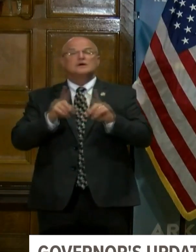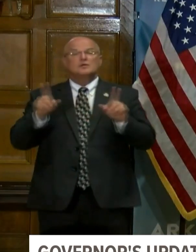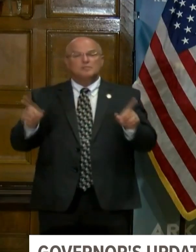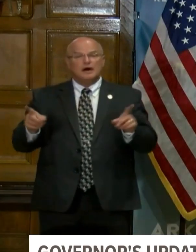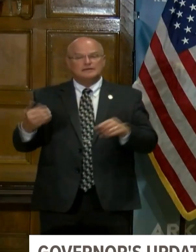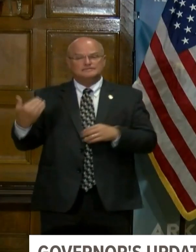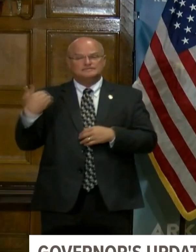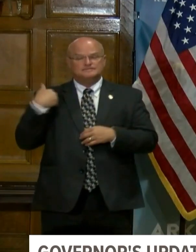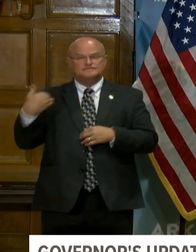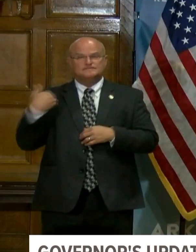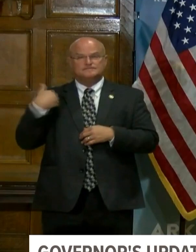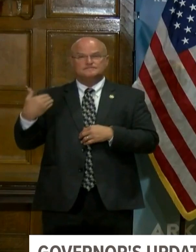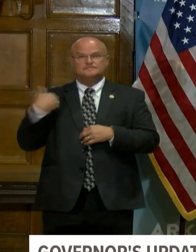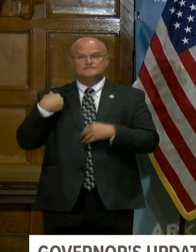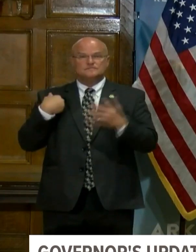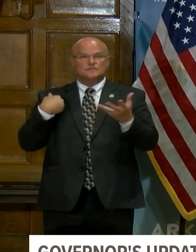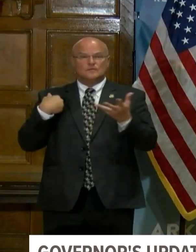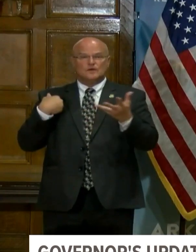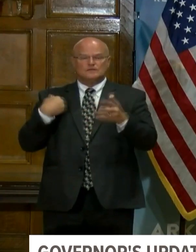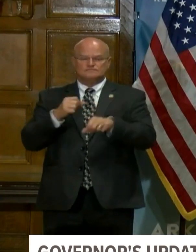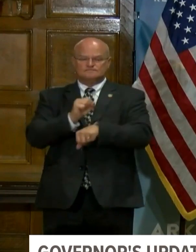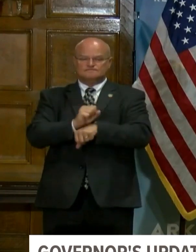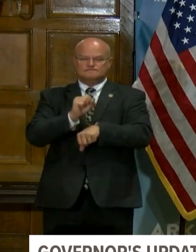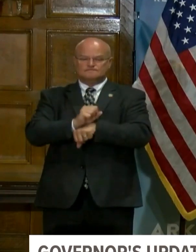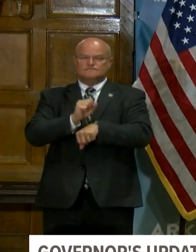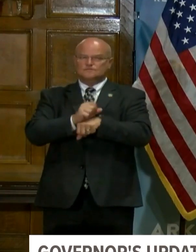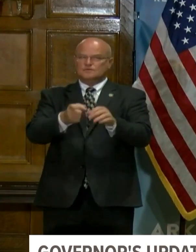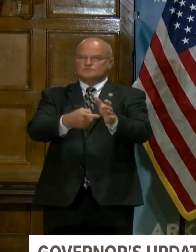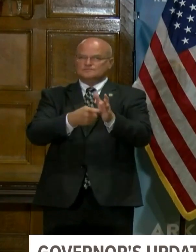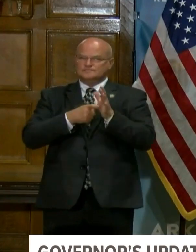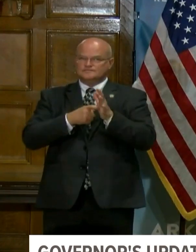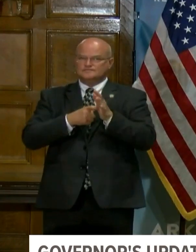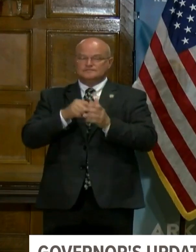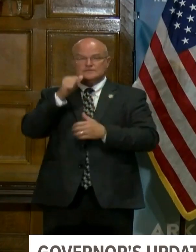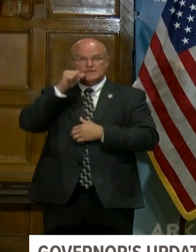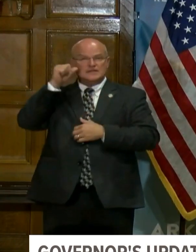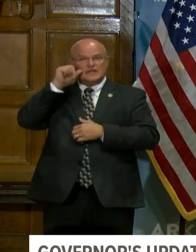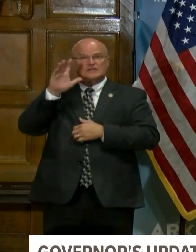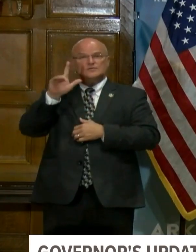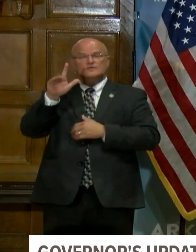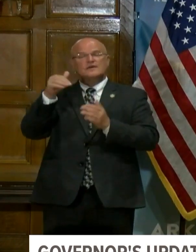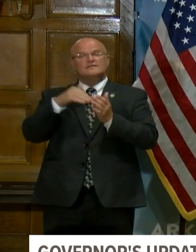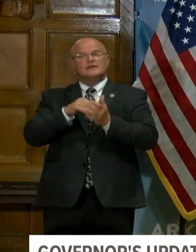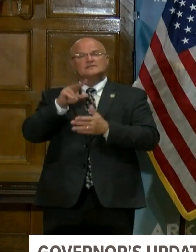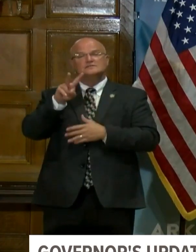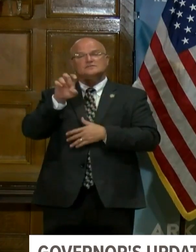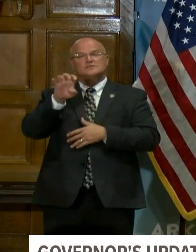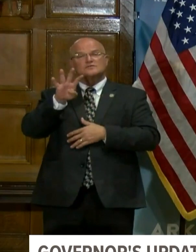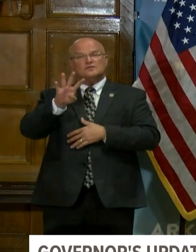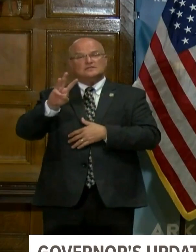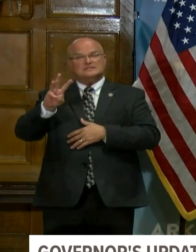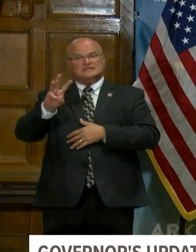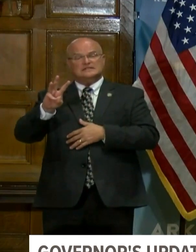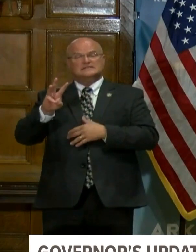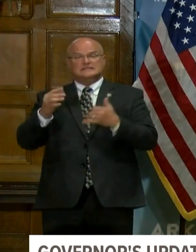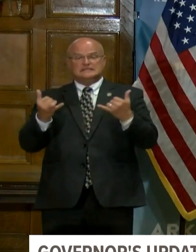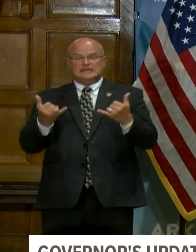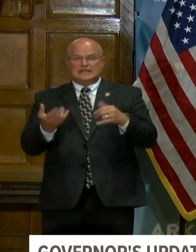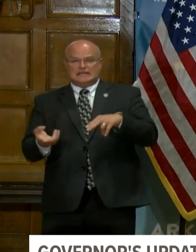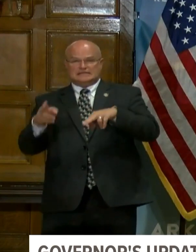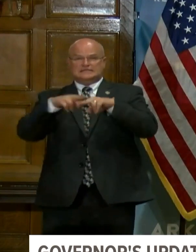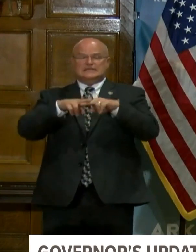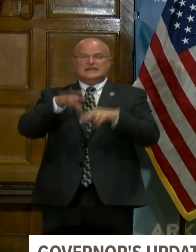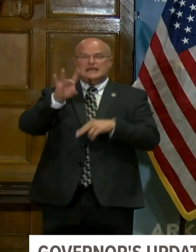a reminder of the work we have to do. Yesterday we had 25,246 cases. Today we have an